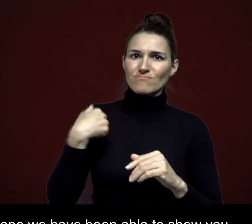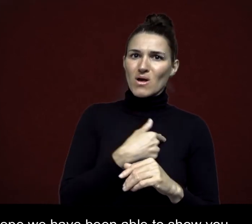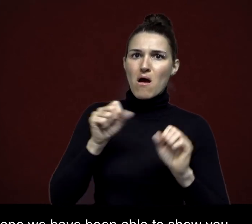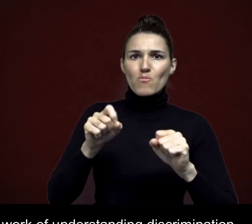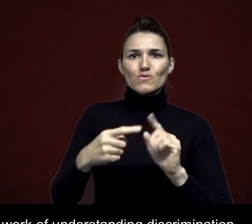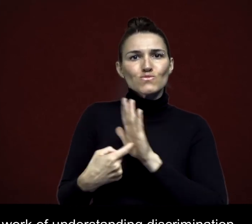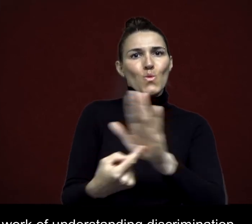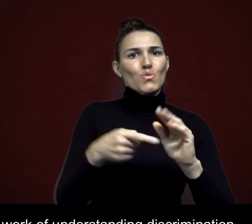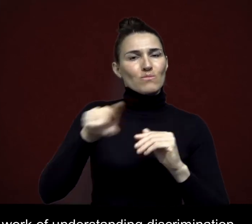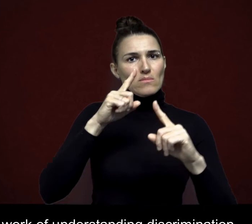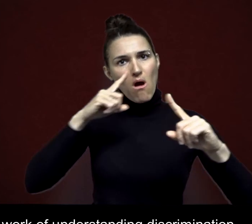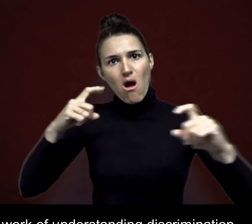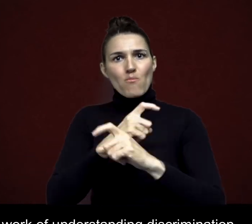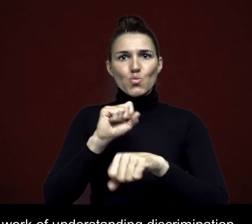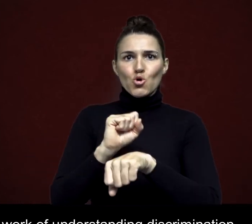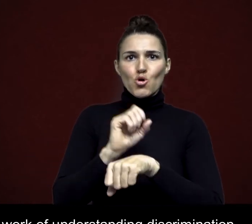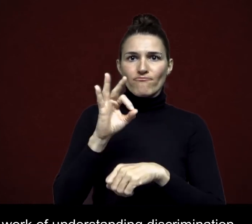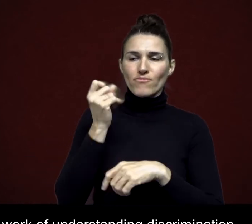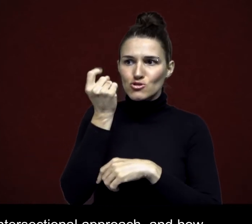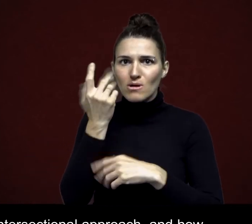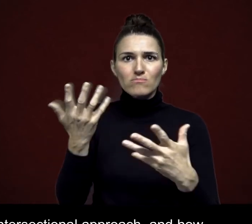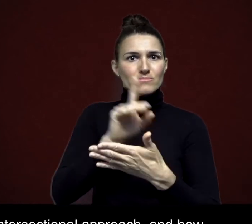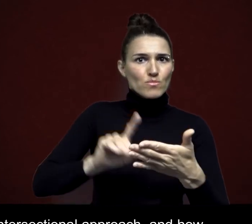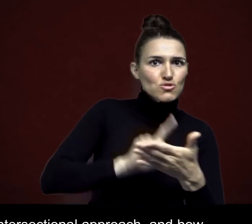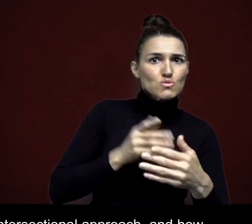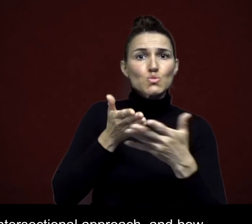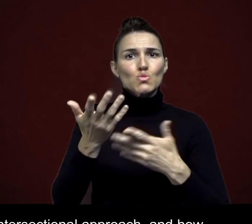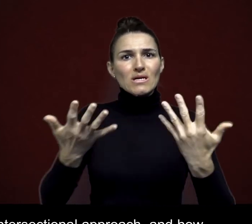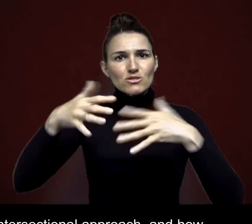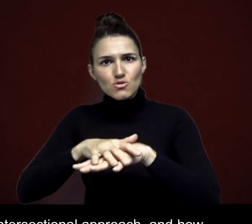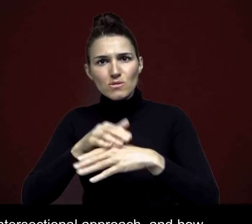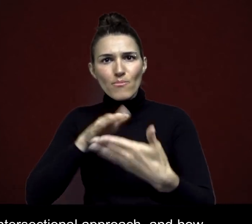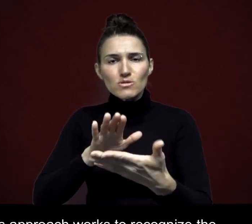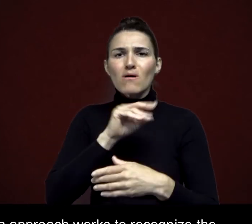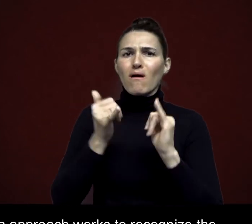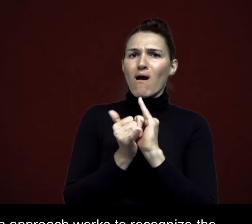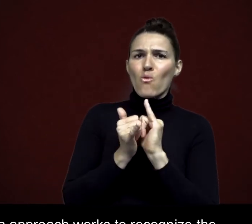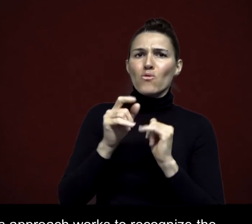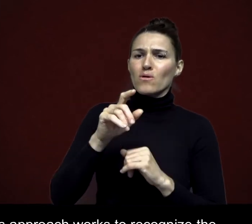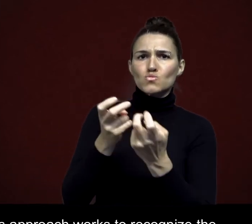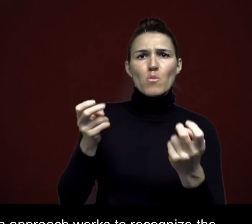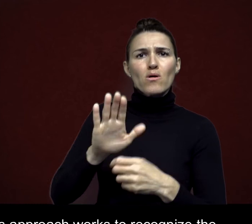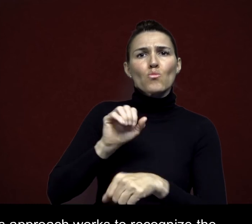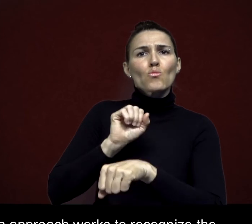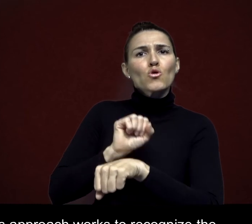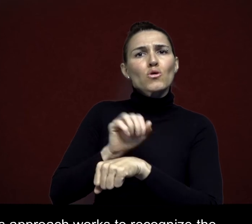you the complex work of understanding discrimination through an intersectional approach and how the tribunal's approach works to recognize